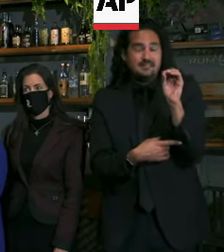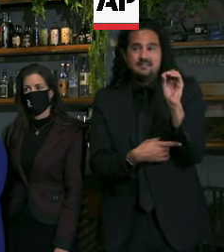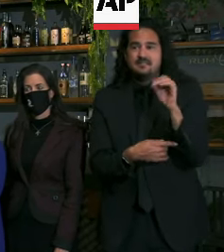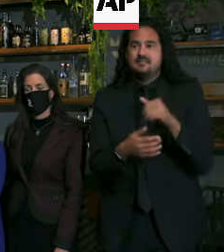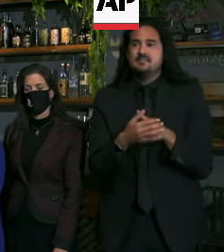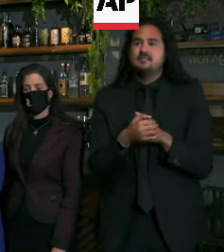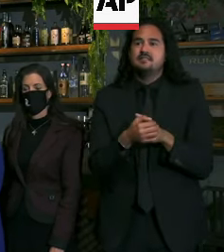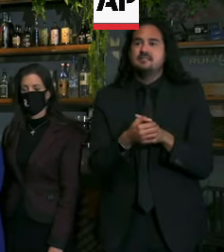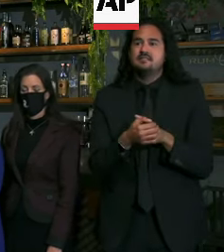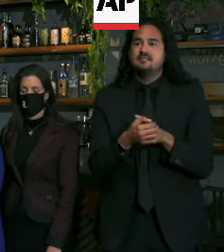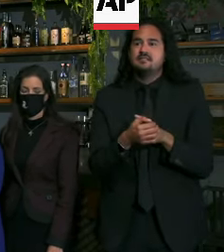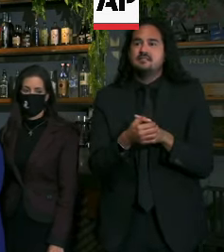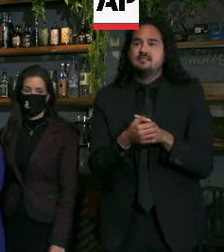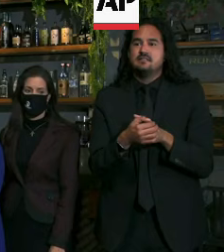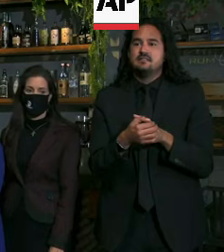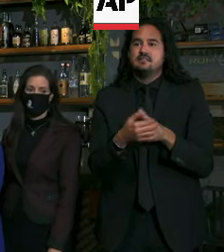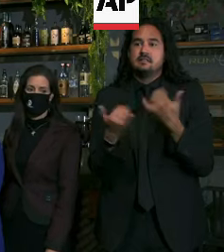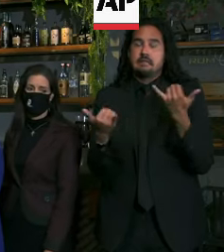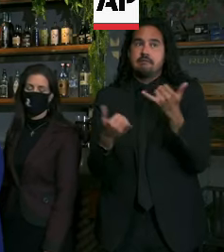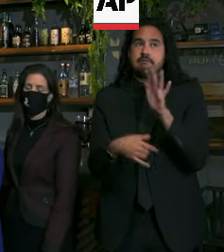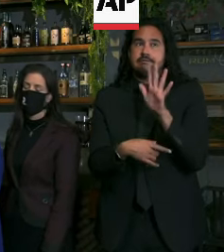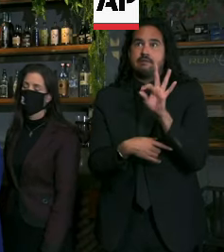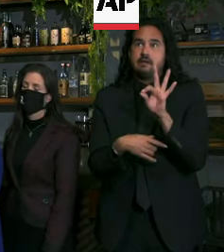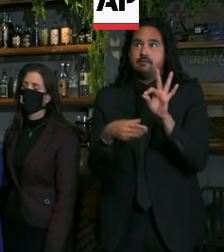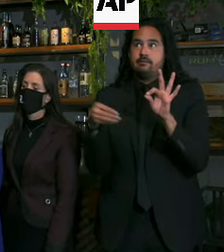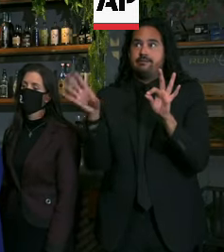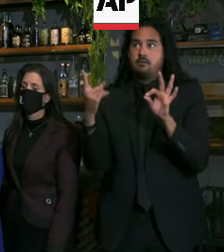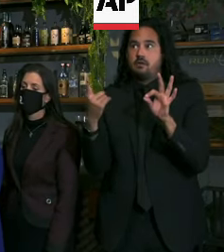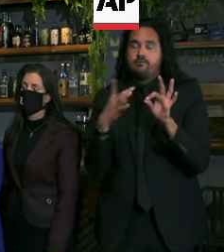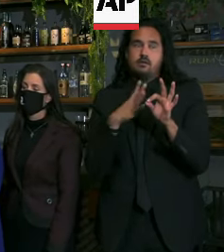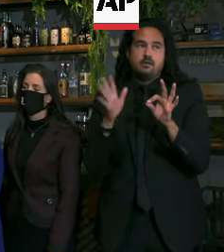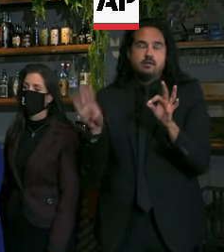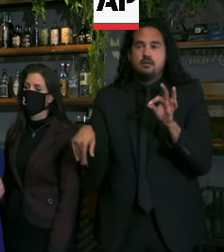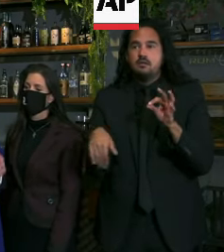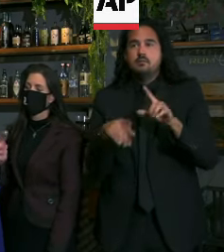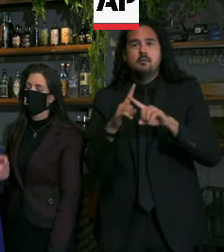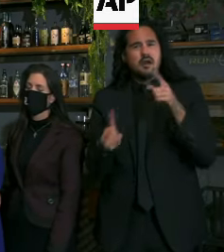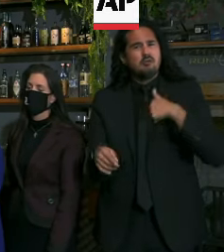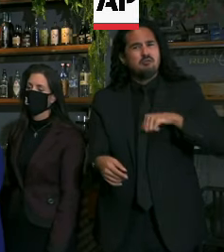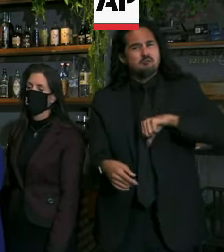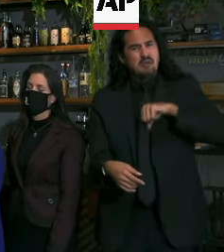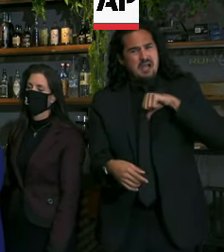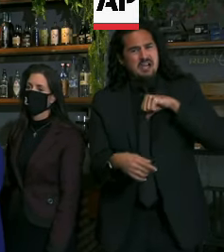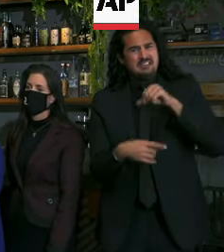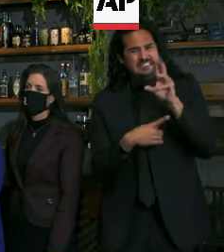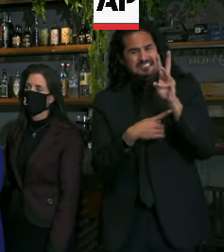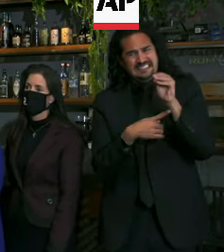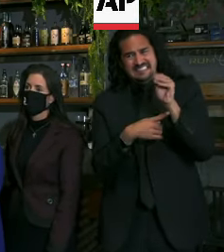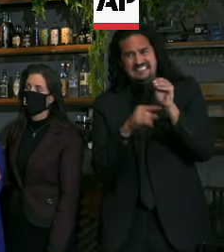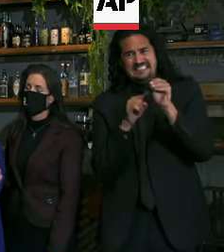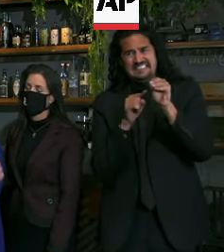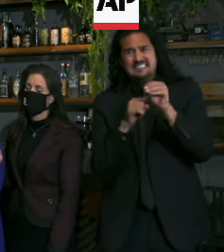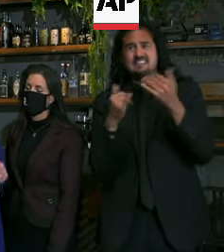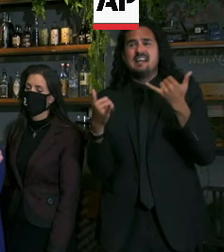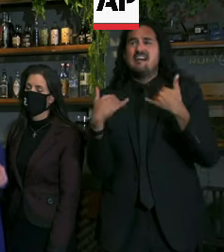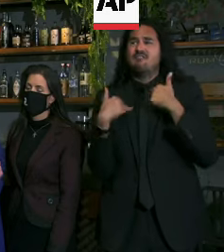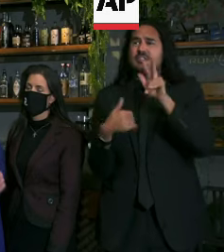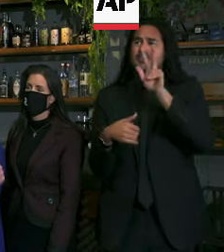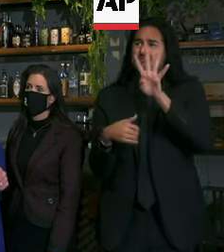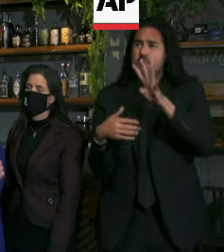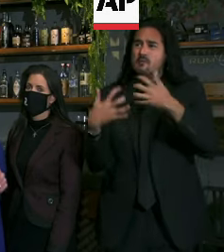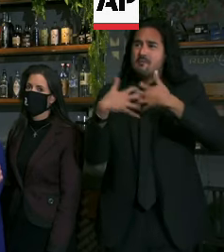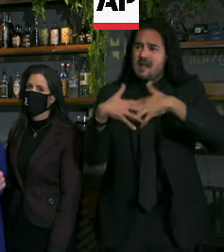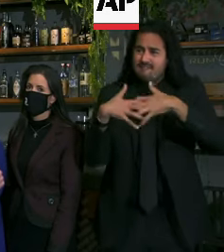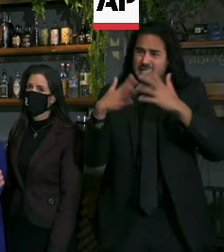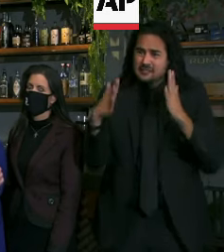59. I'm proud of the fact 34 of them are manufacturers. And I'm proud that our number one export is electric vehicles. And I'm